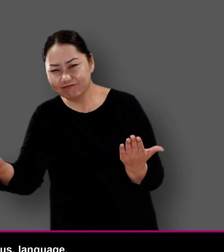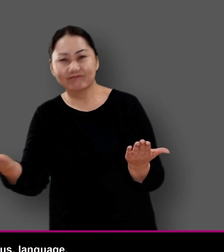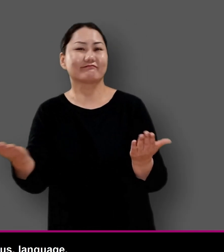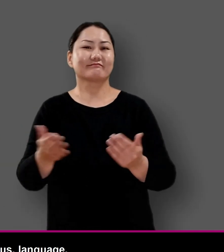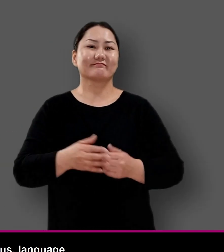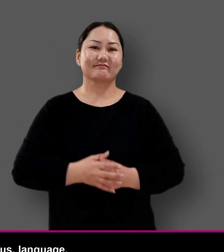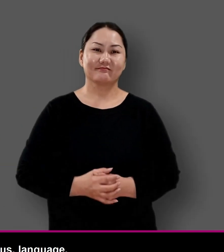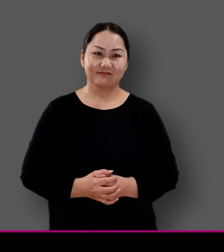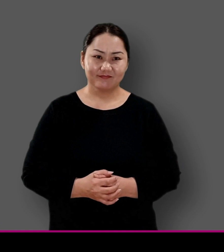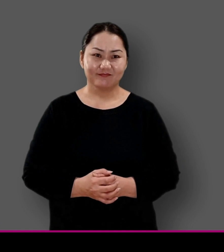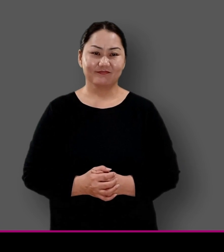language,